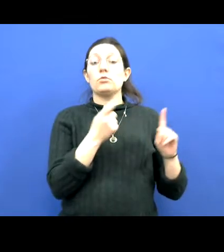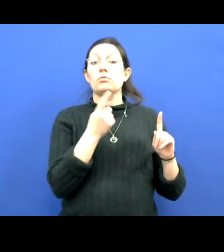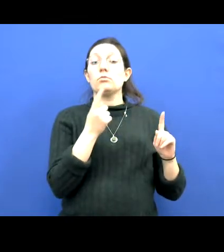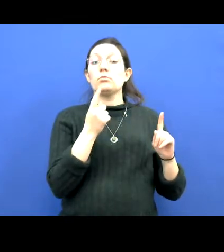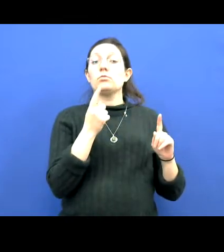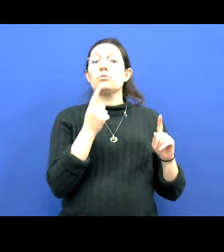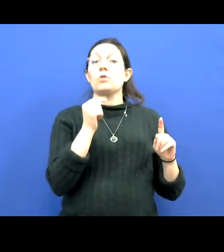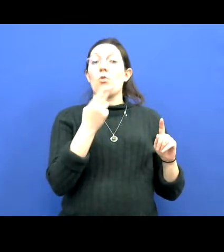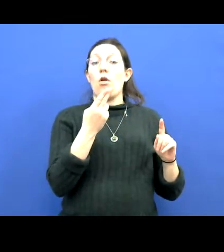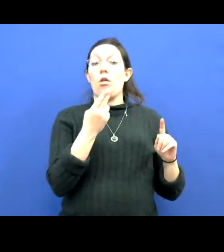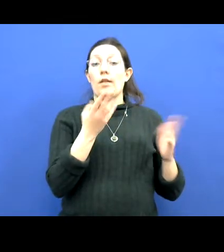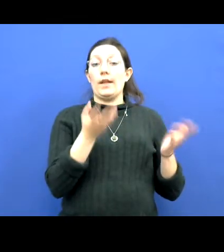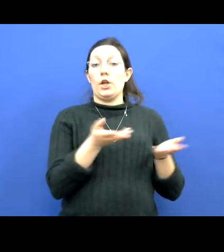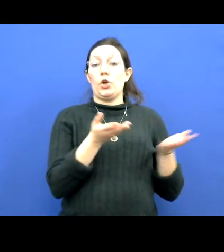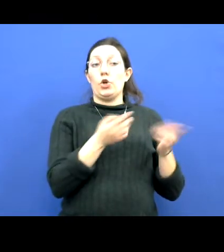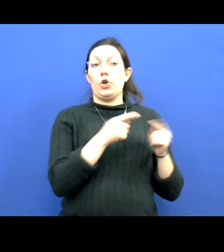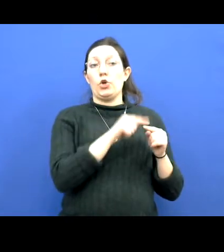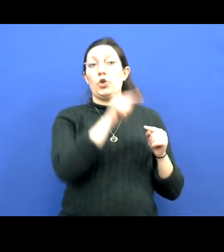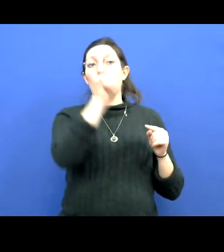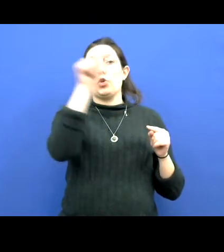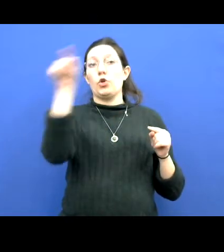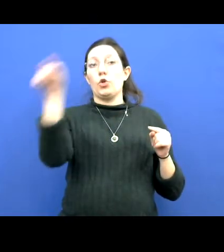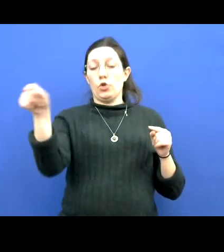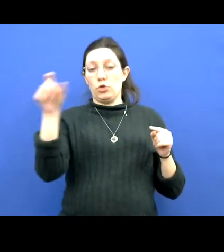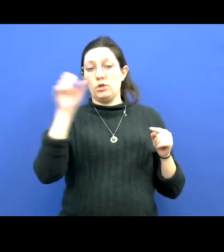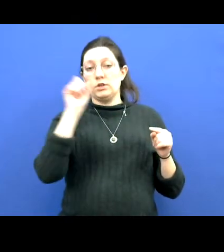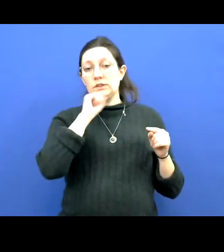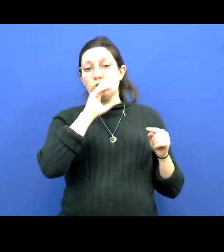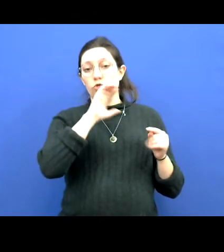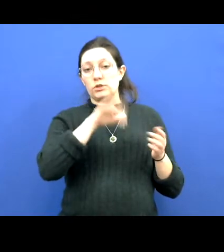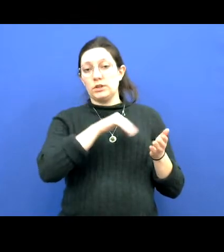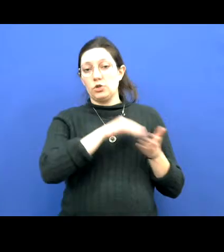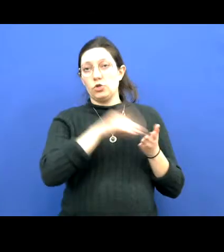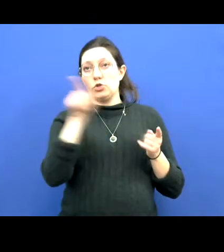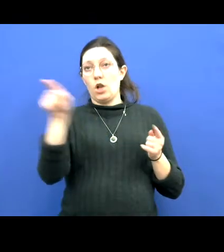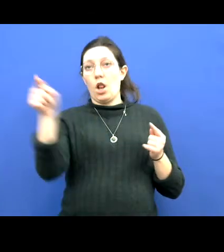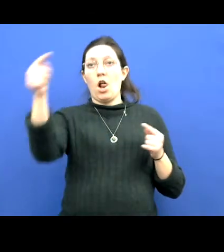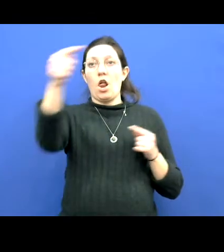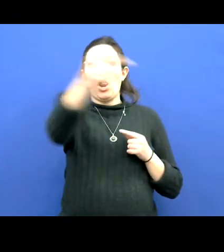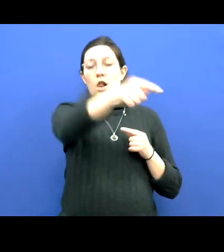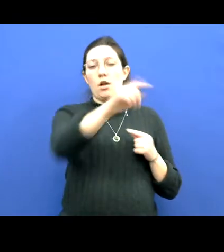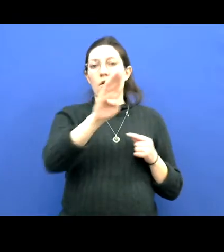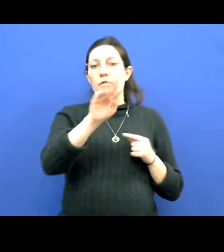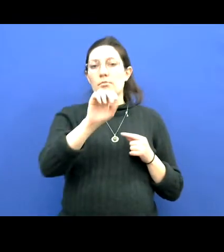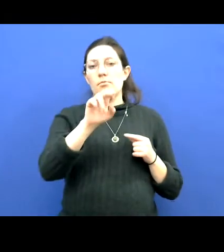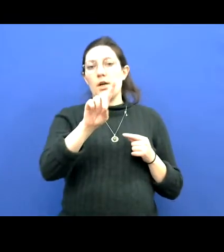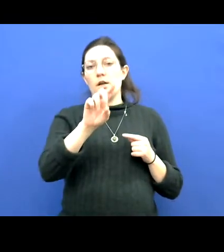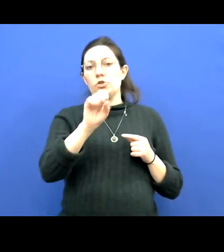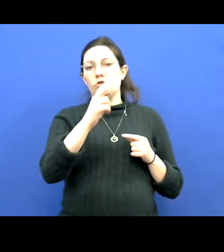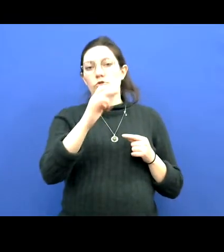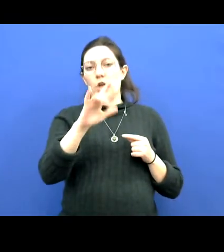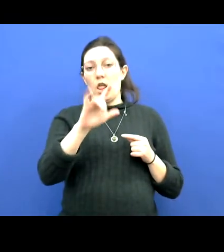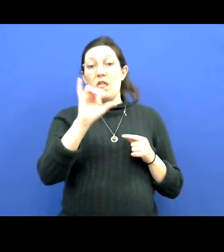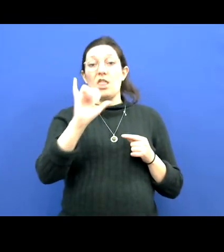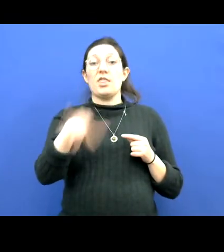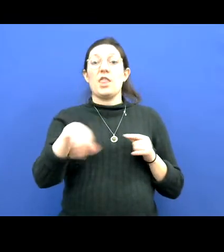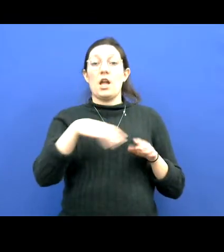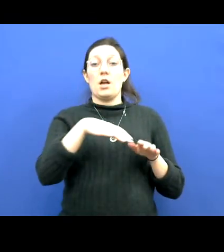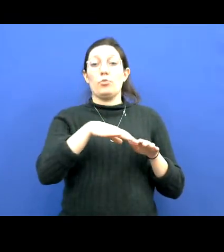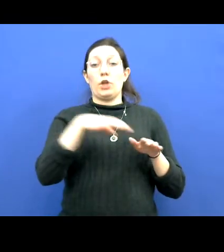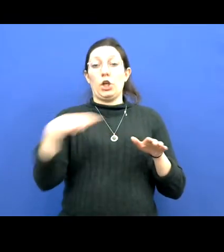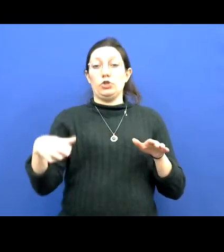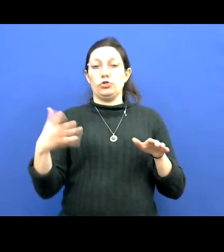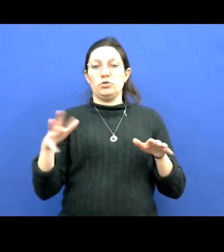essentially in between Town Hall and the Senior Center over to the band shell. That bridge, as I mentioned, was washed out in that massive